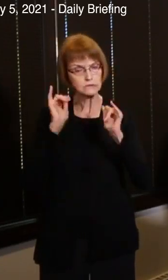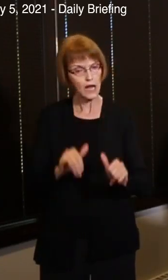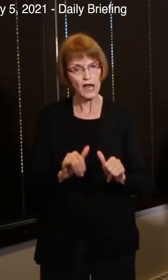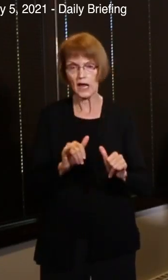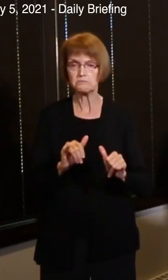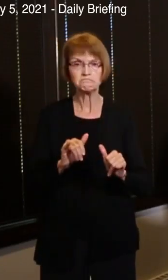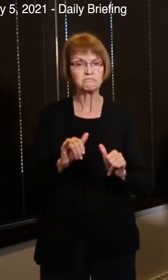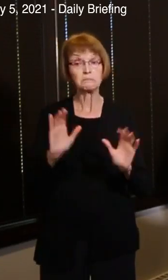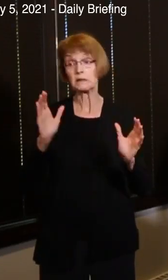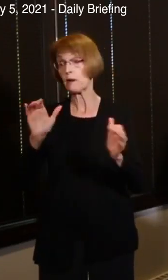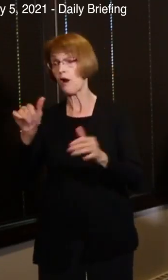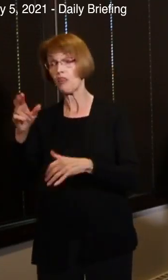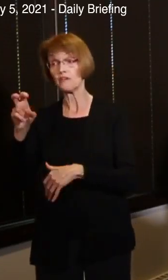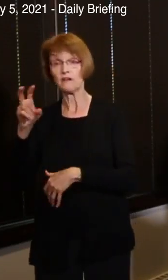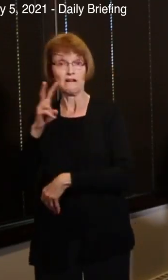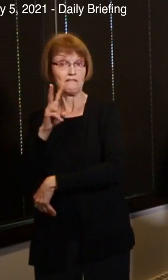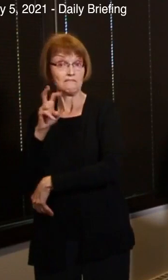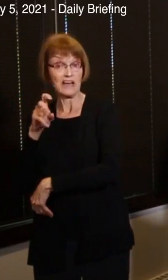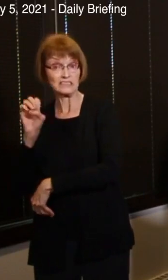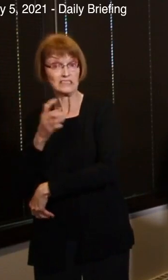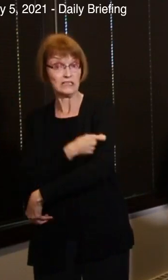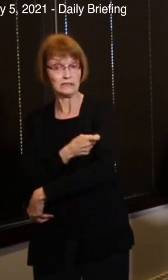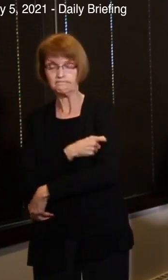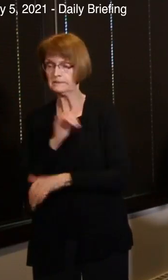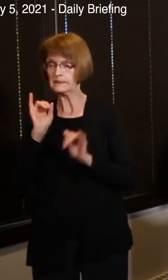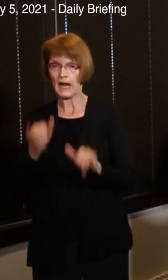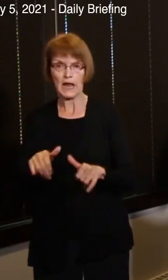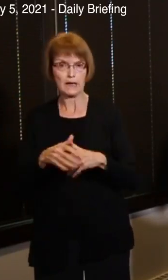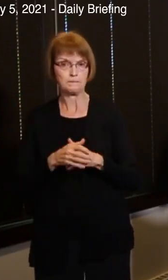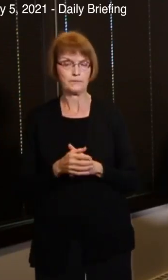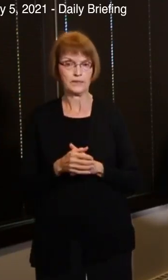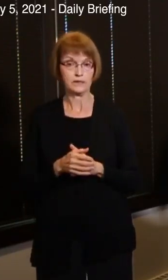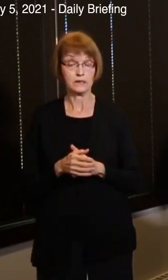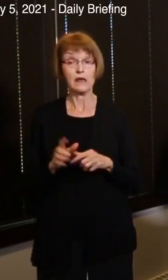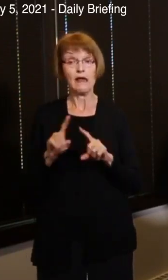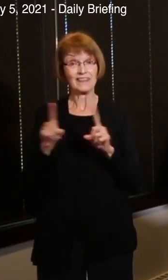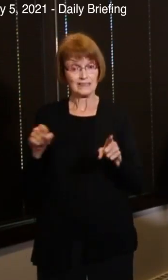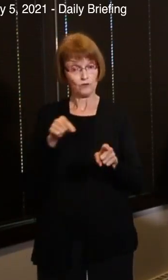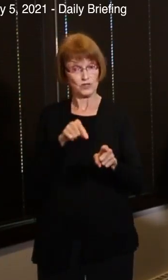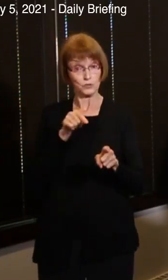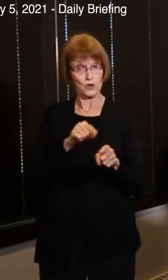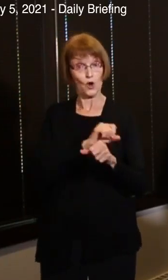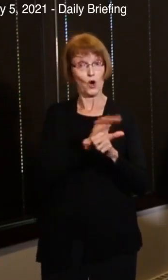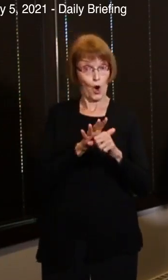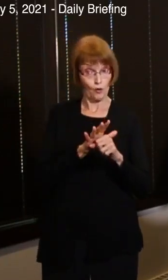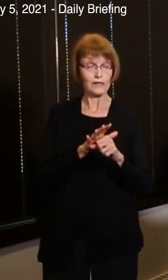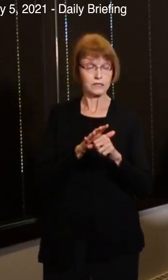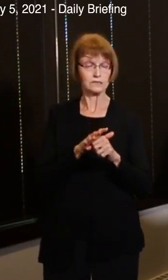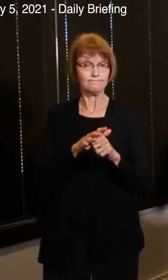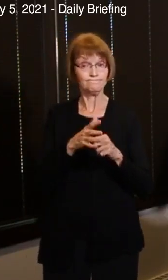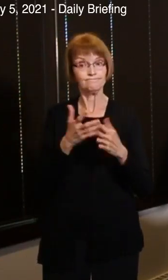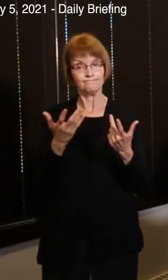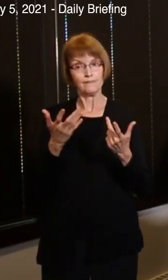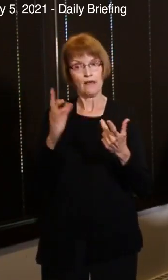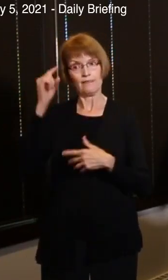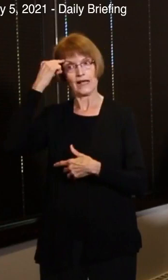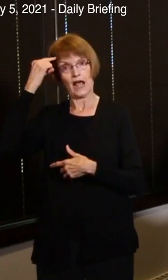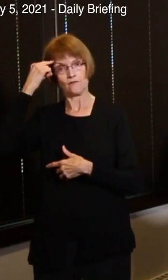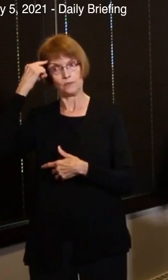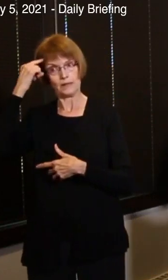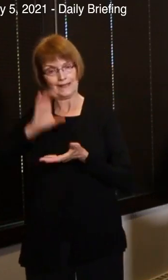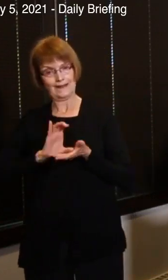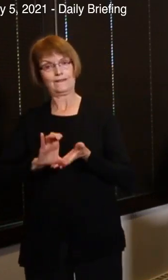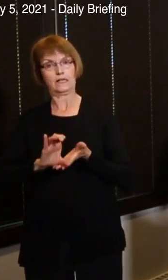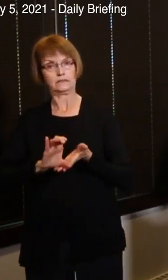would go through to get approved by the FDA. The only difference with this and other vaccines is the government invested